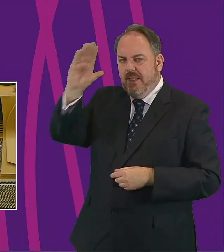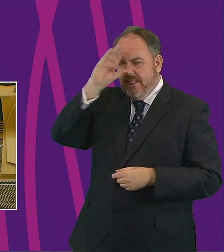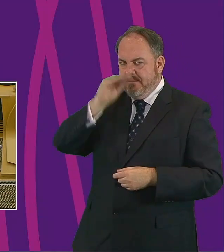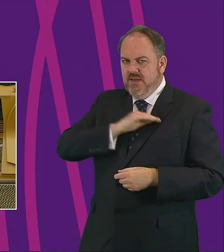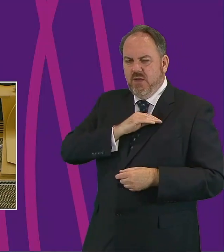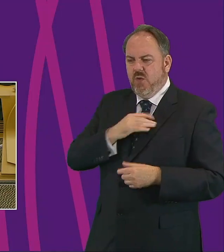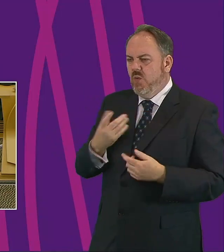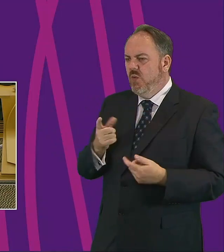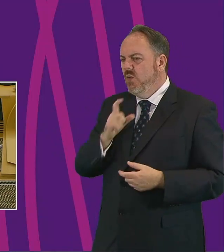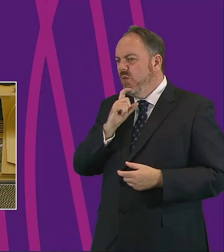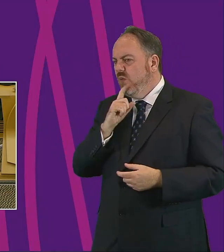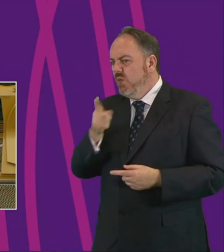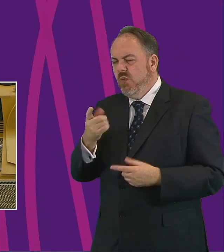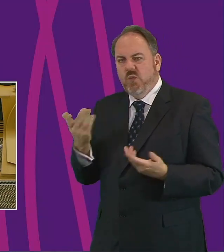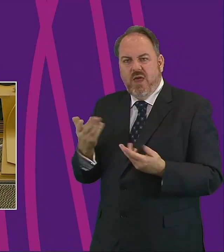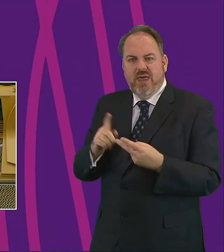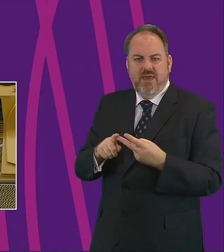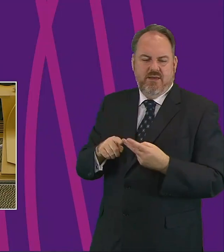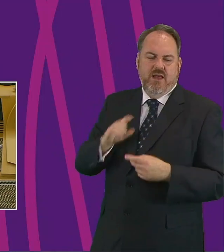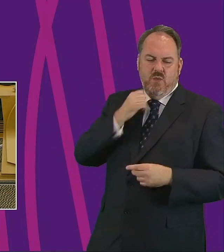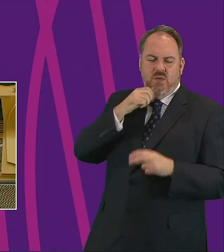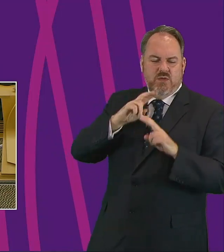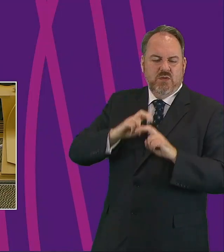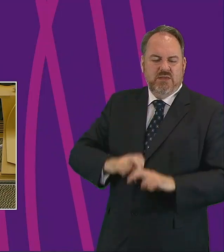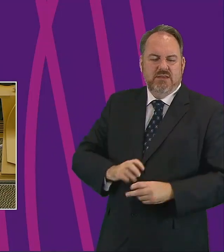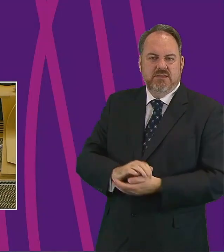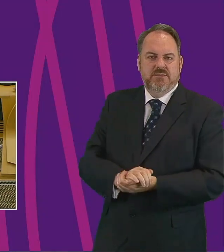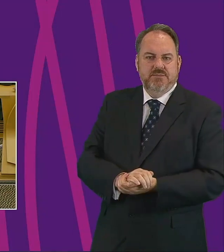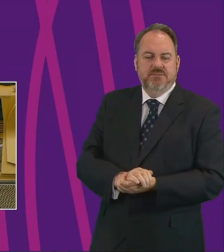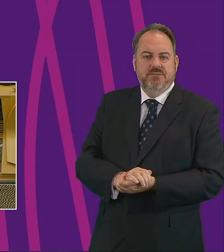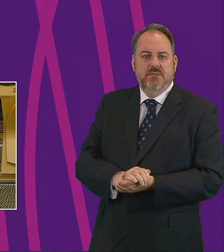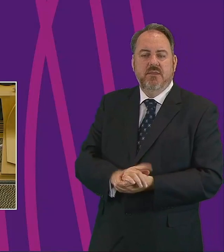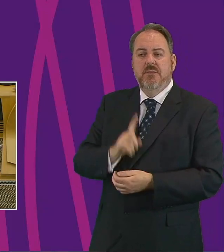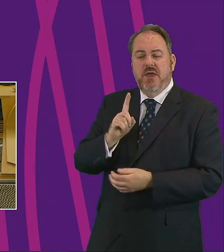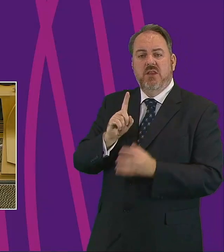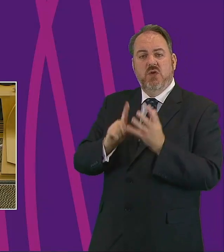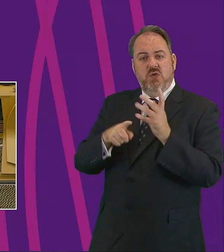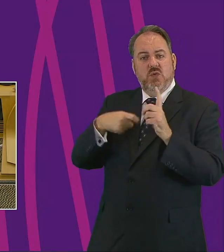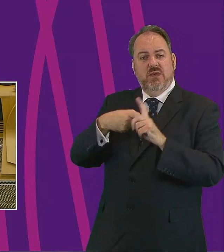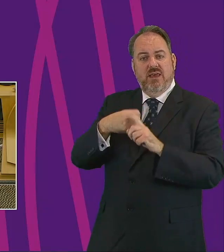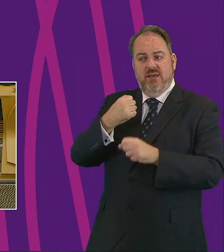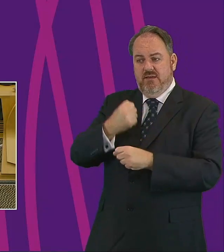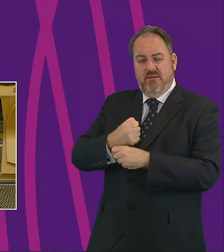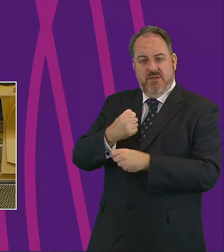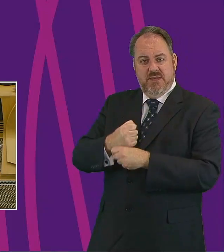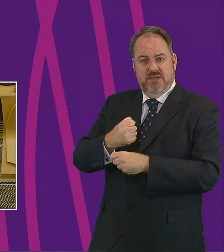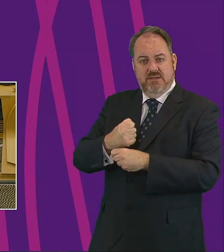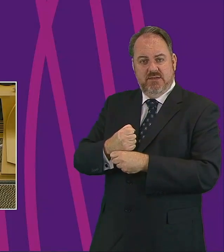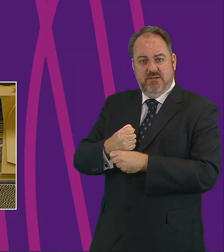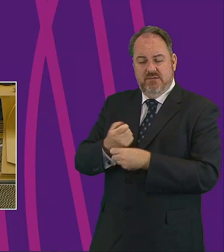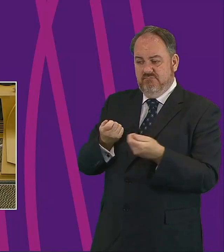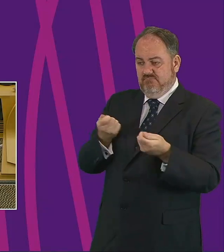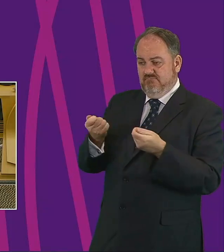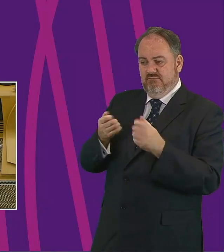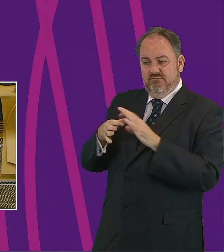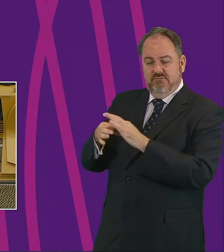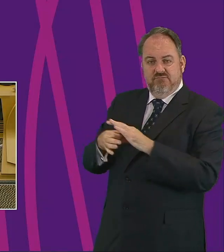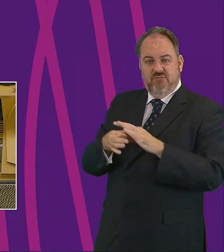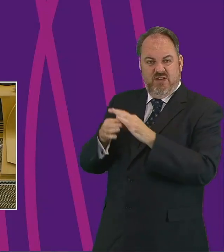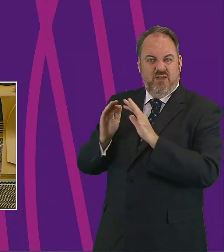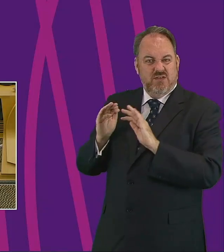home testing provision is part of the UK government-administered system, but we will work with them if